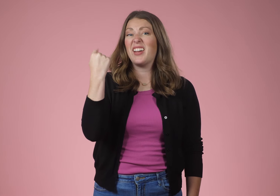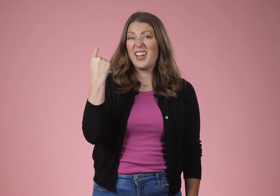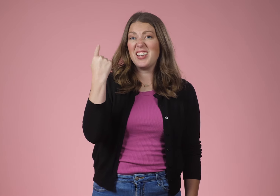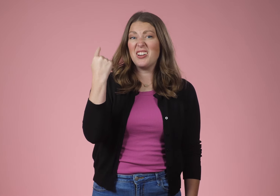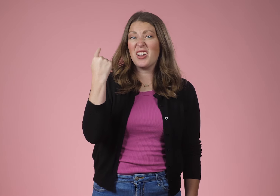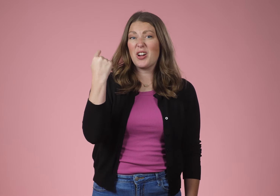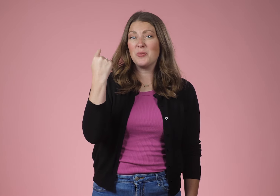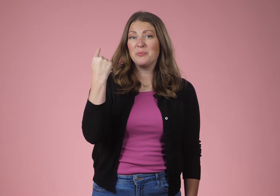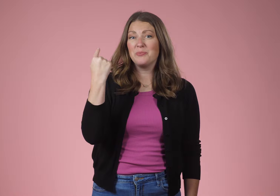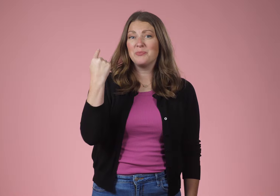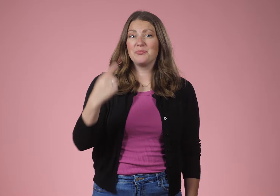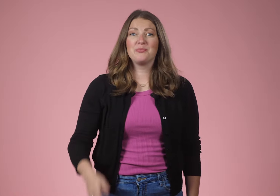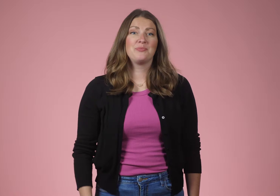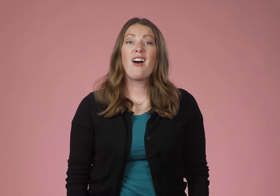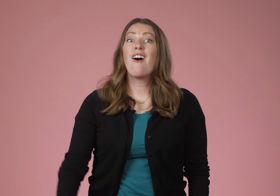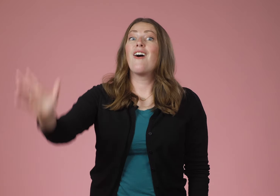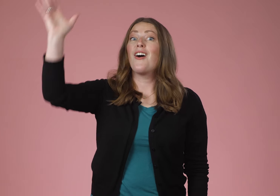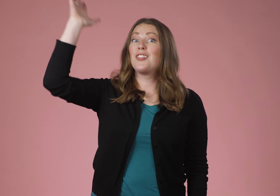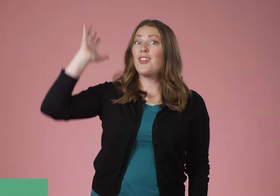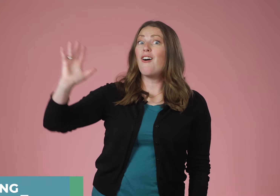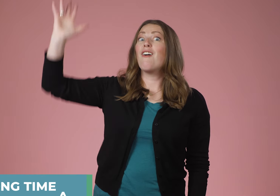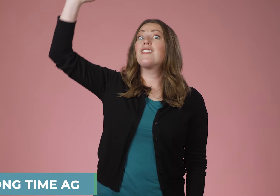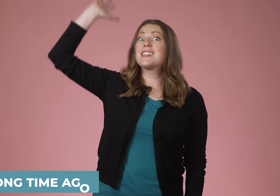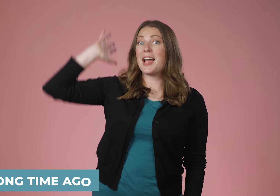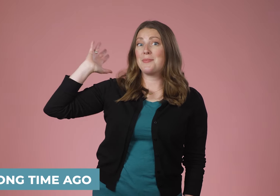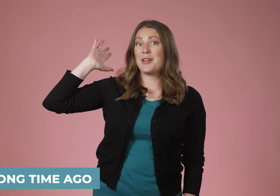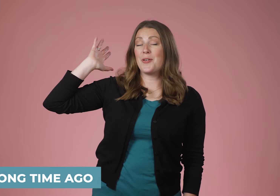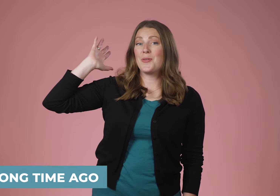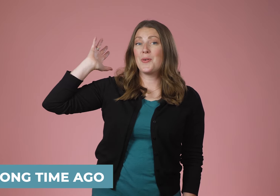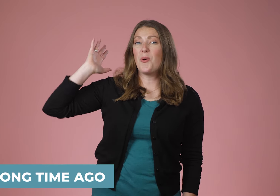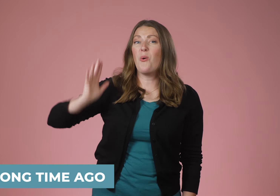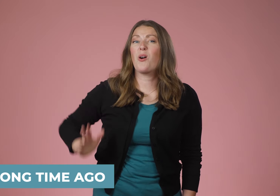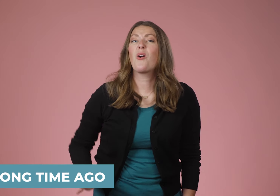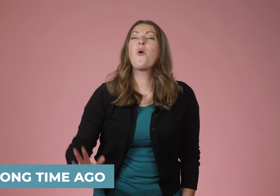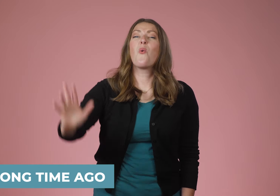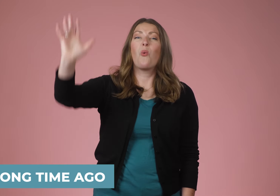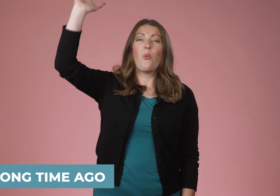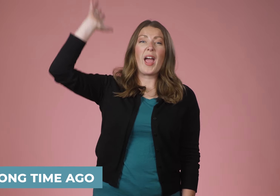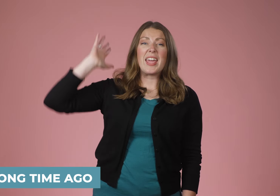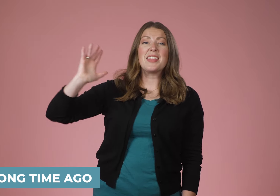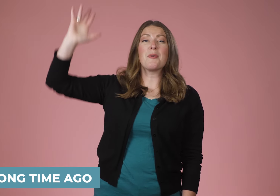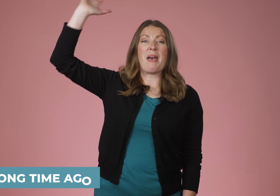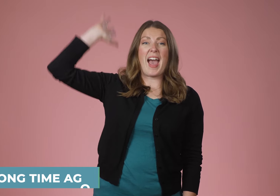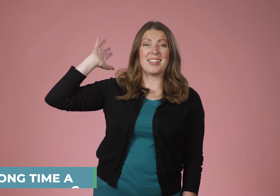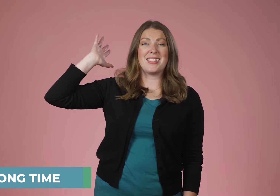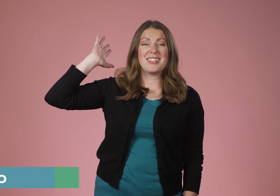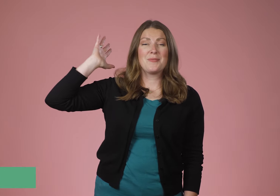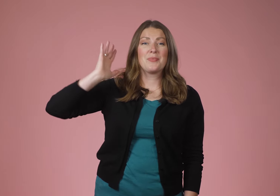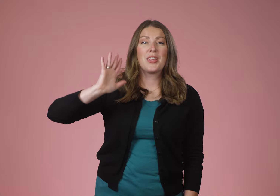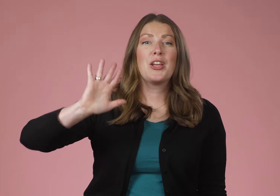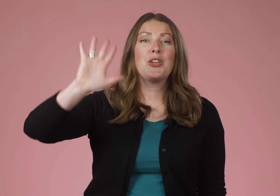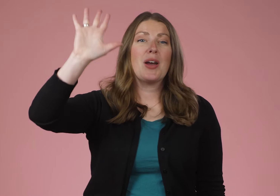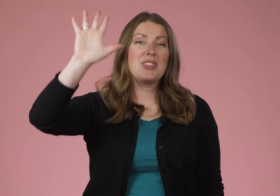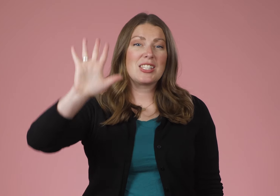a year ago. A long time ago, or way in the past. You have this